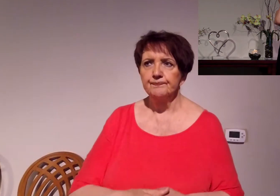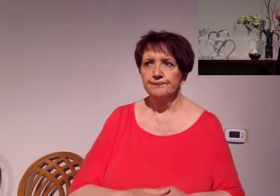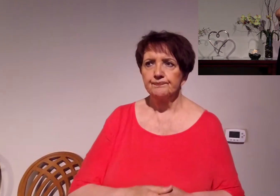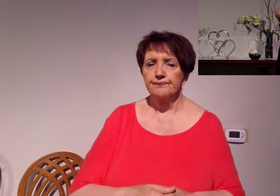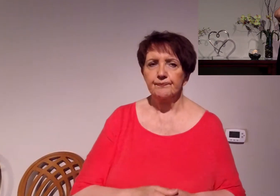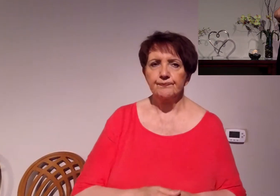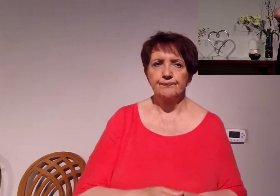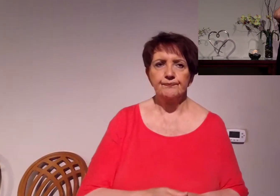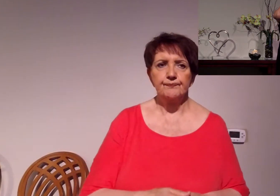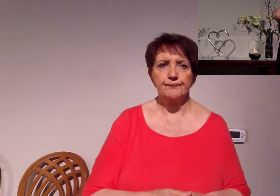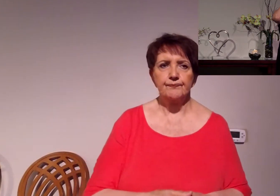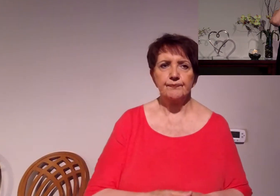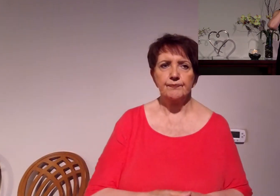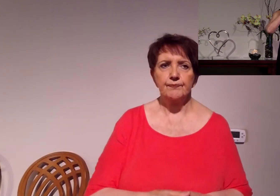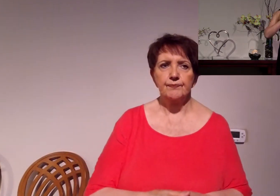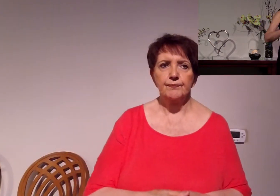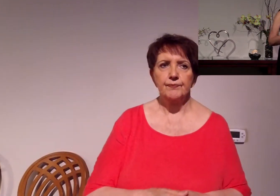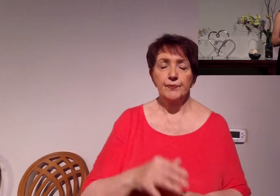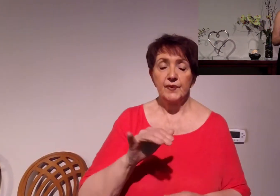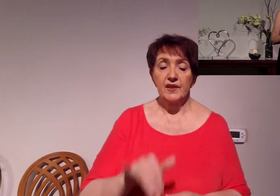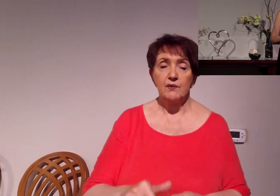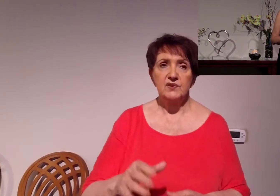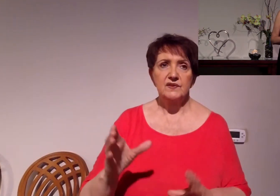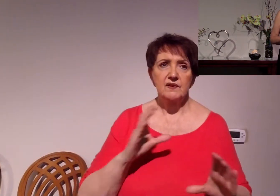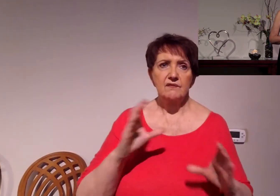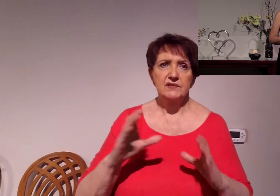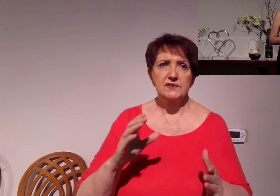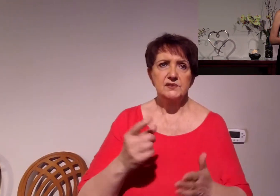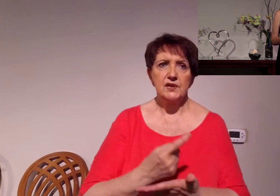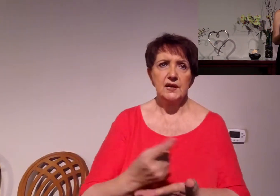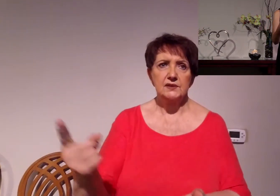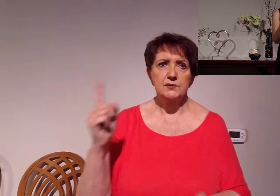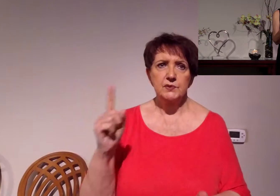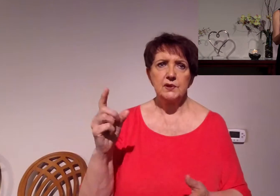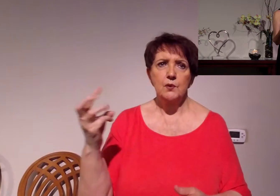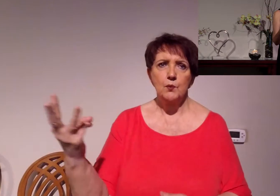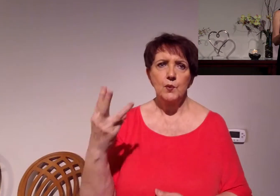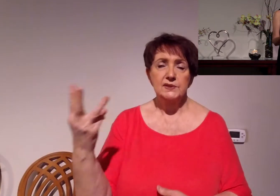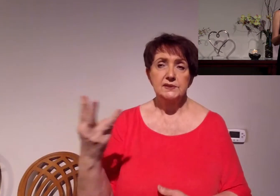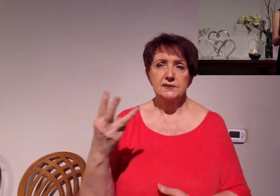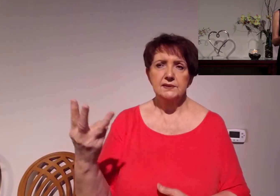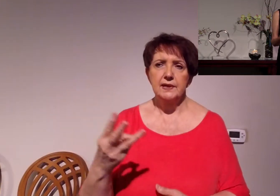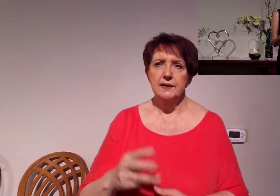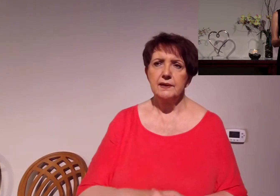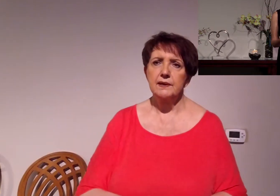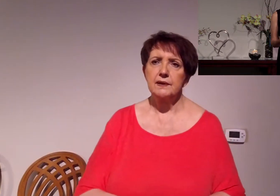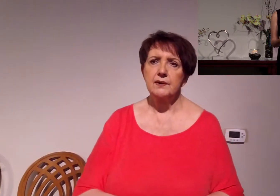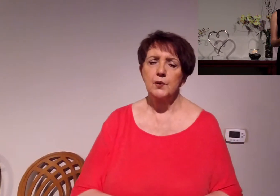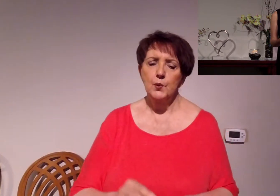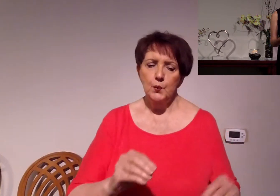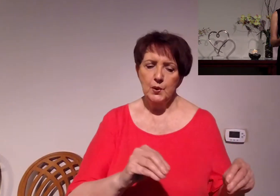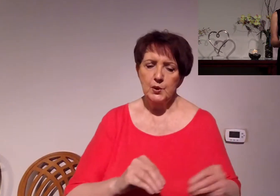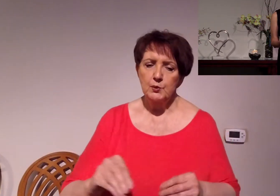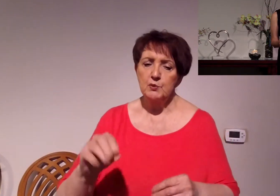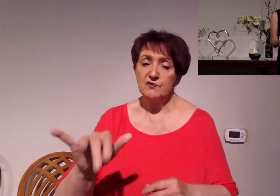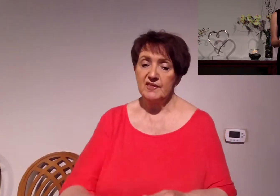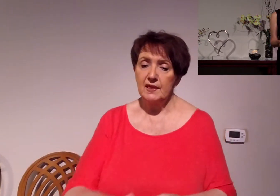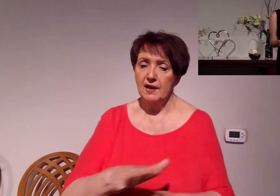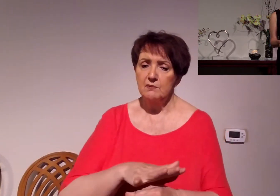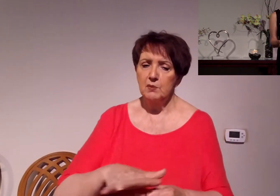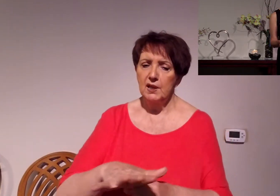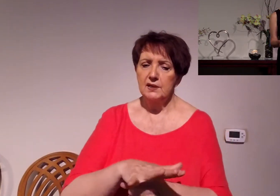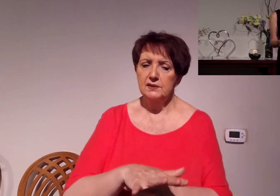is where our conversation landed last Wednesday. And when we move in that place, do you